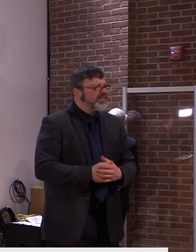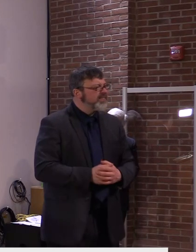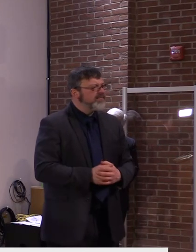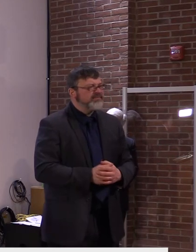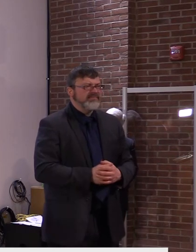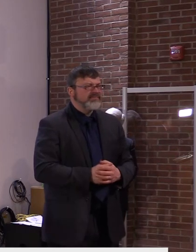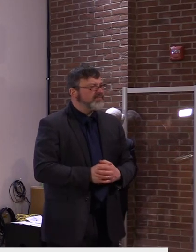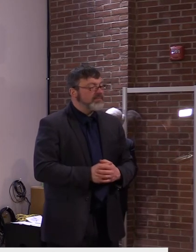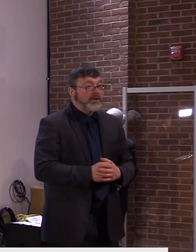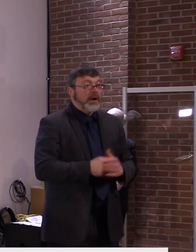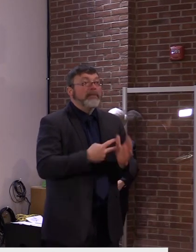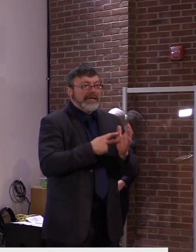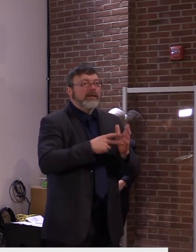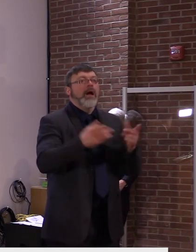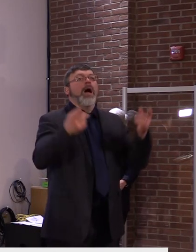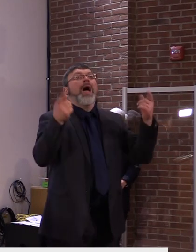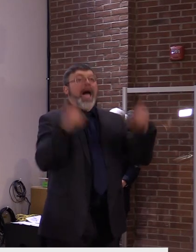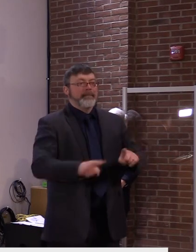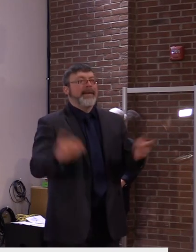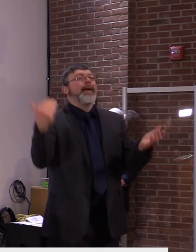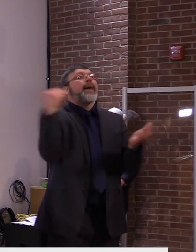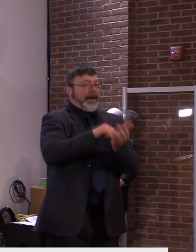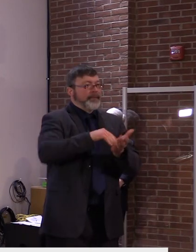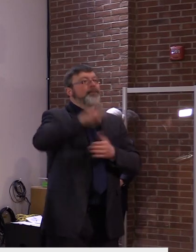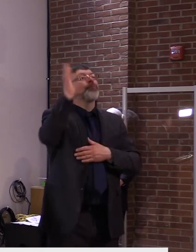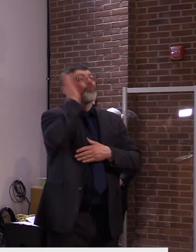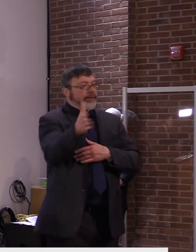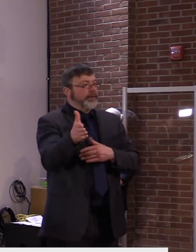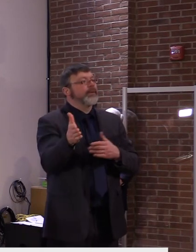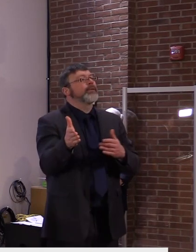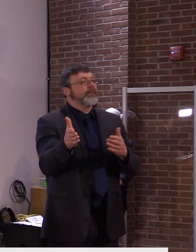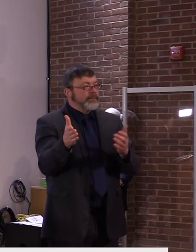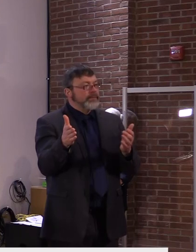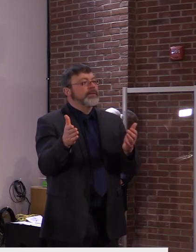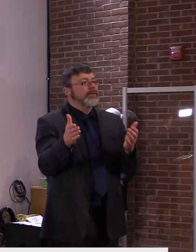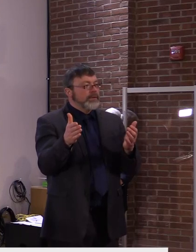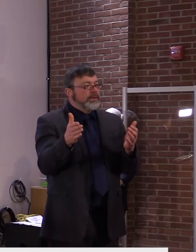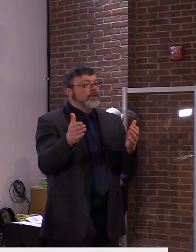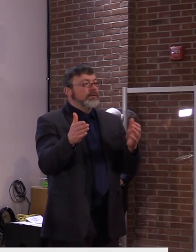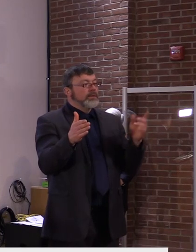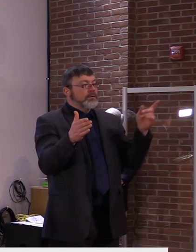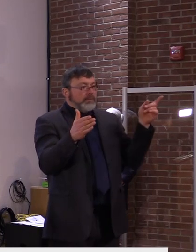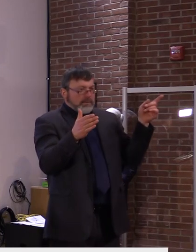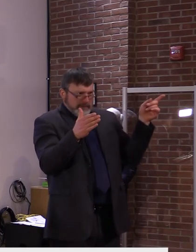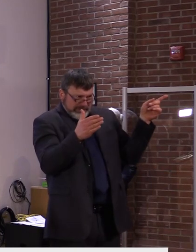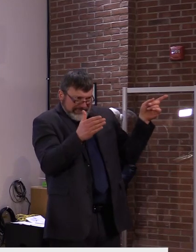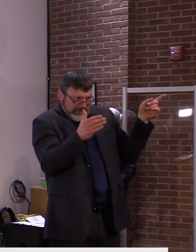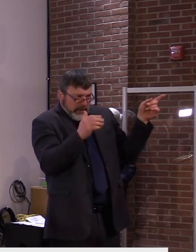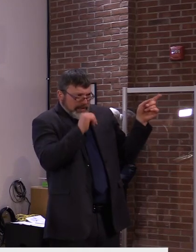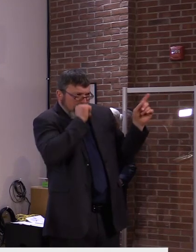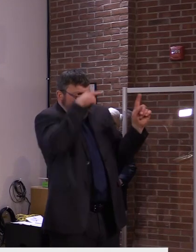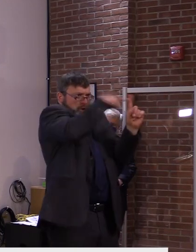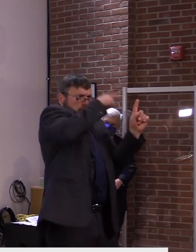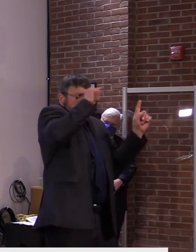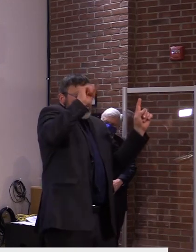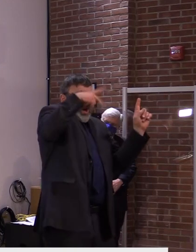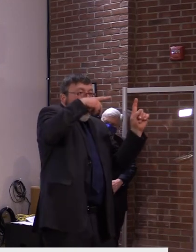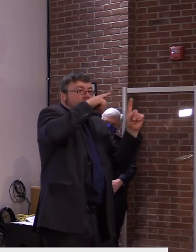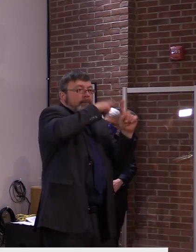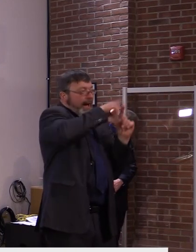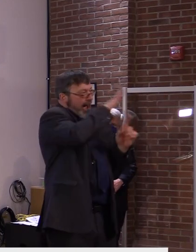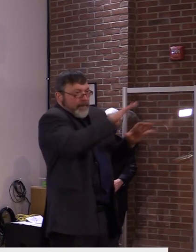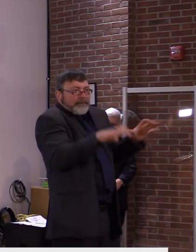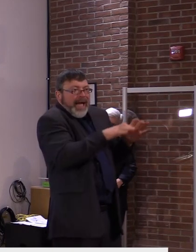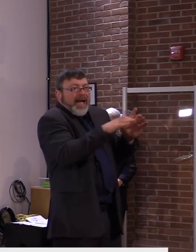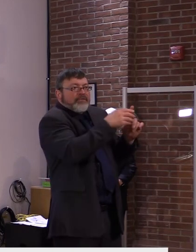about President Trump, former President Trump, as it is about the precedent it sets. And if this is okay to do,